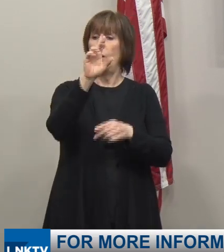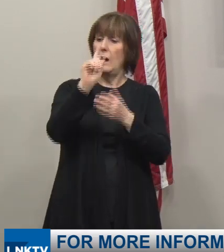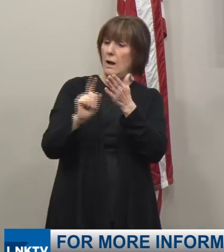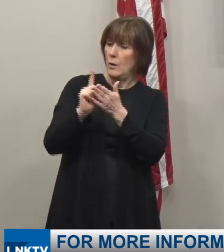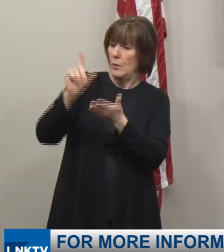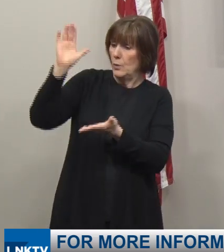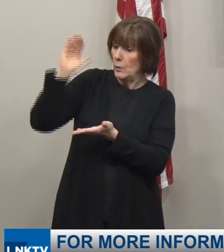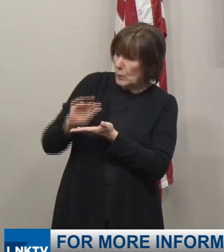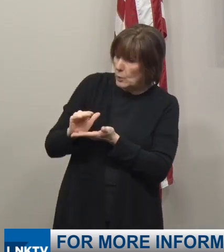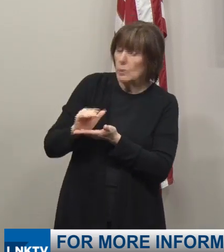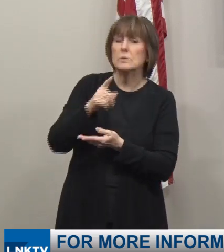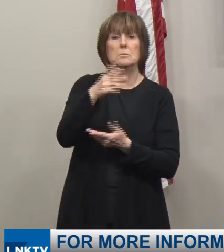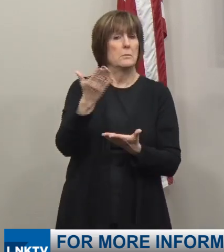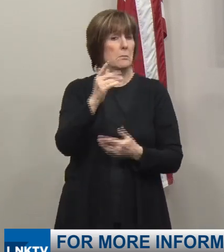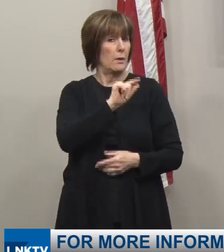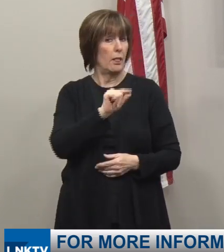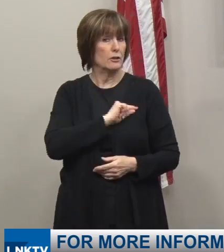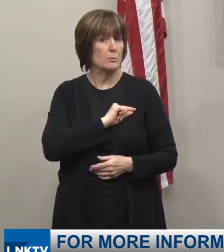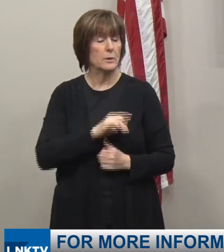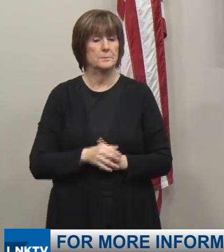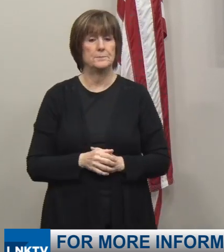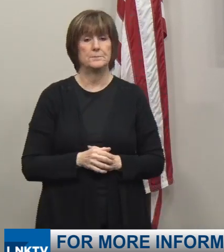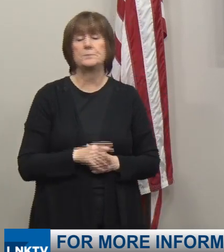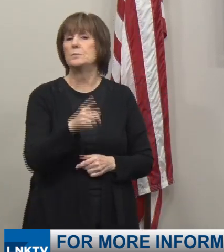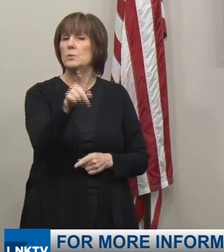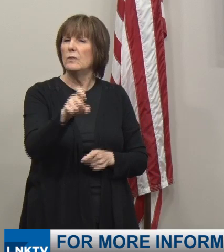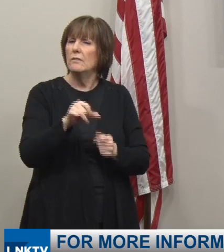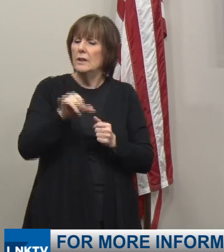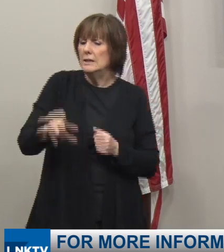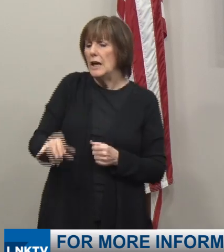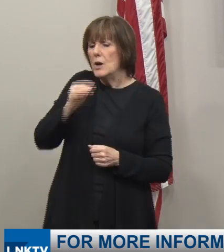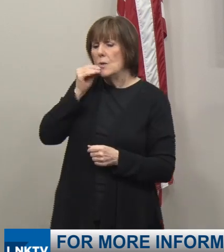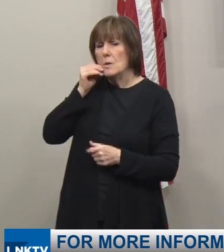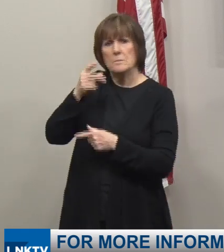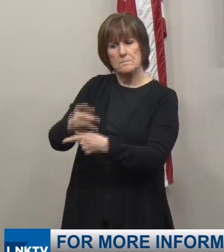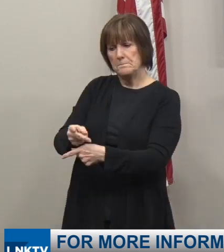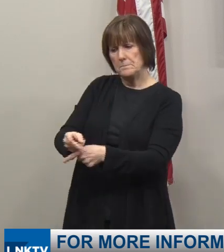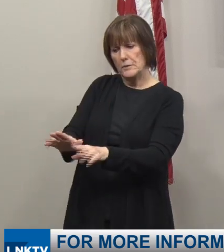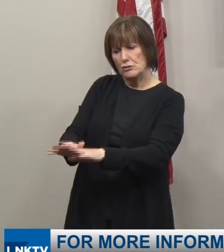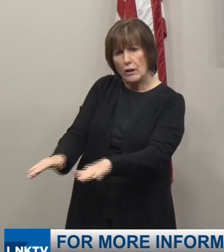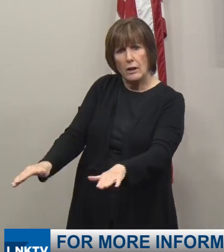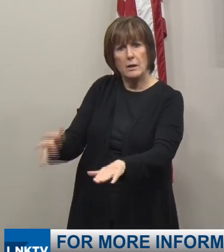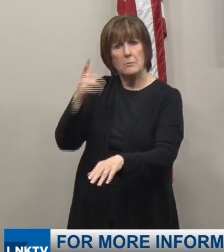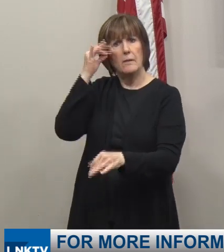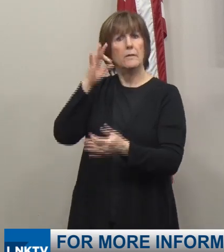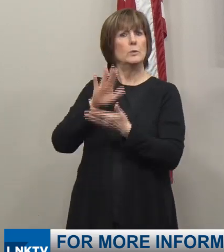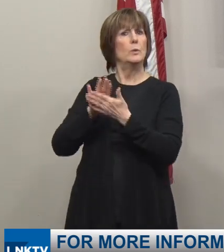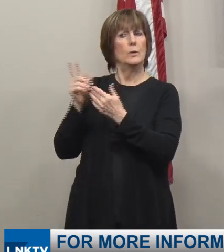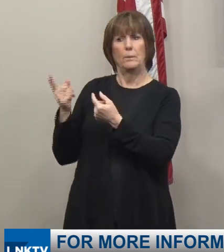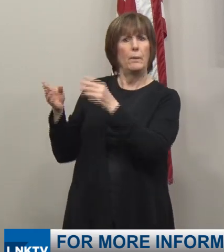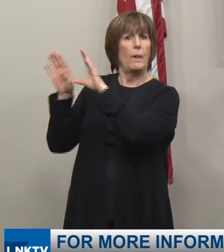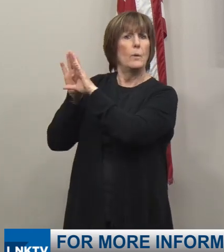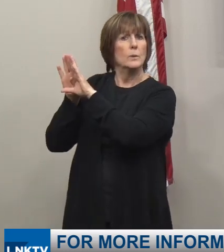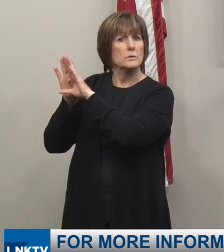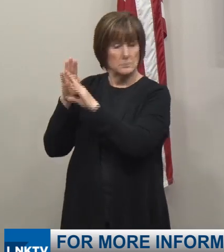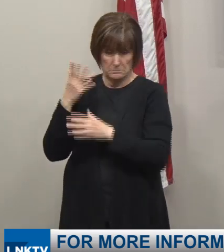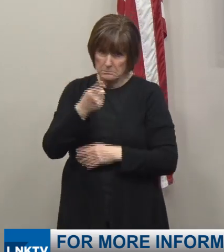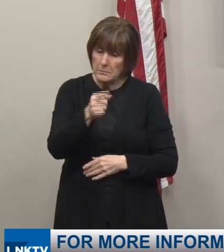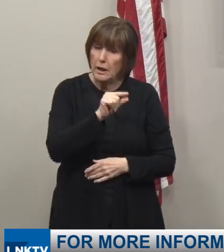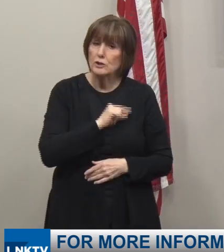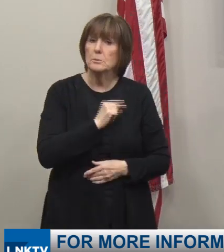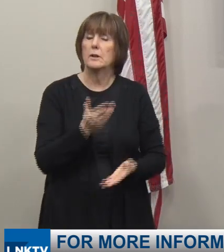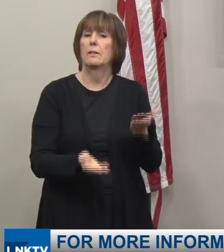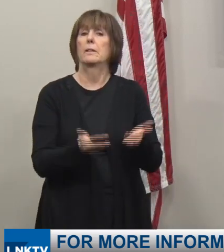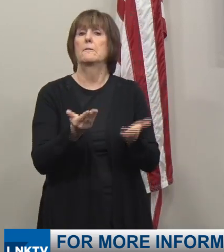reduced, you may be eligible. If you have to stay home to care for a child as a result of school closures, you may be